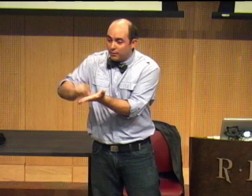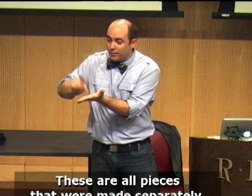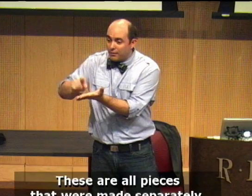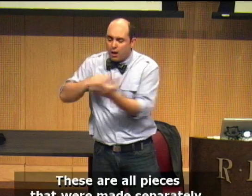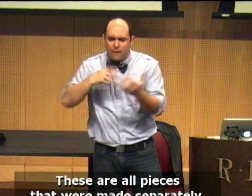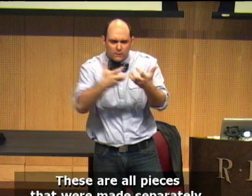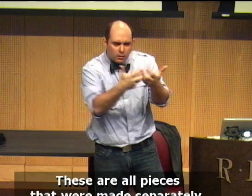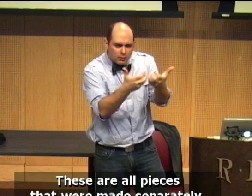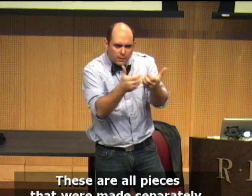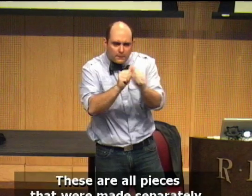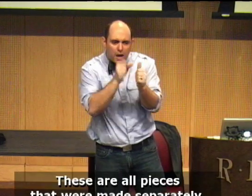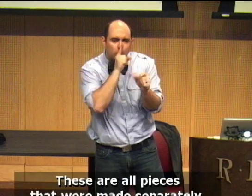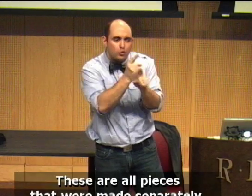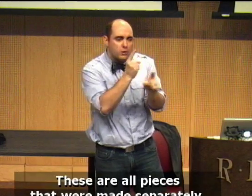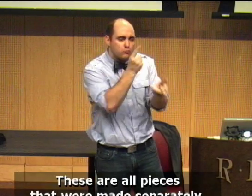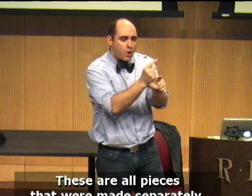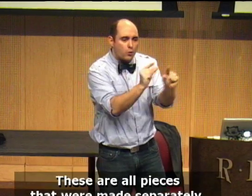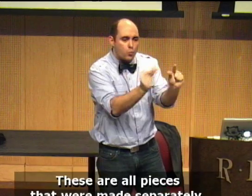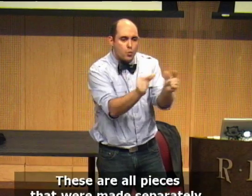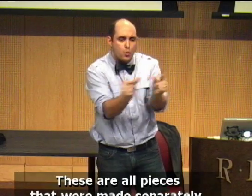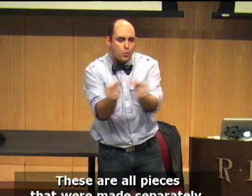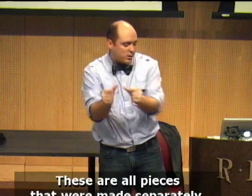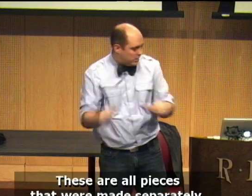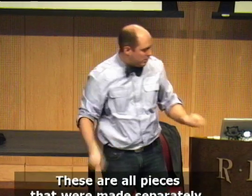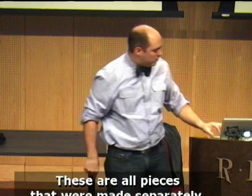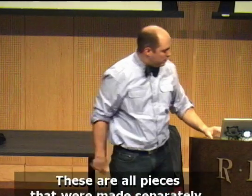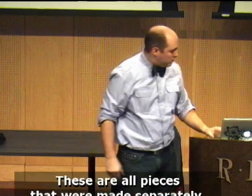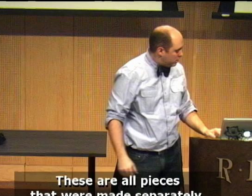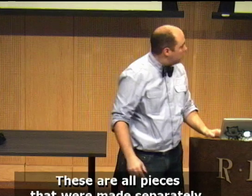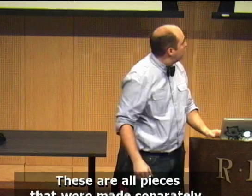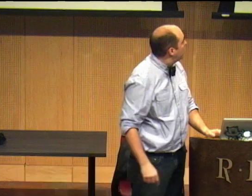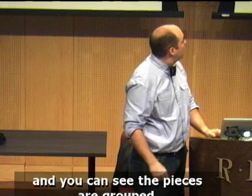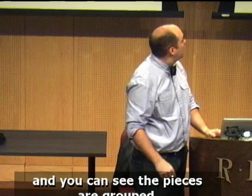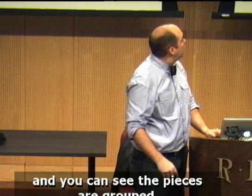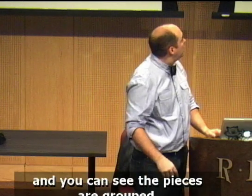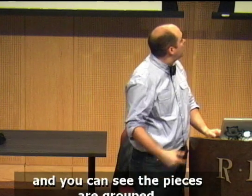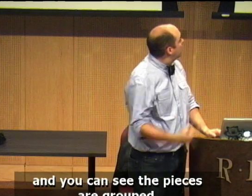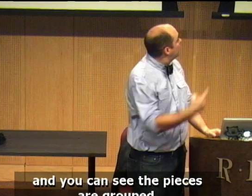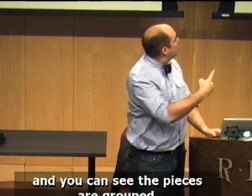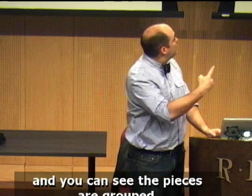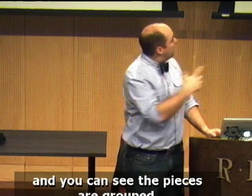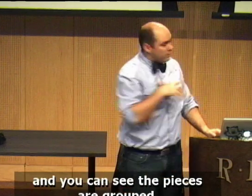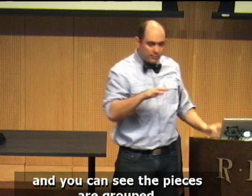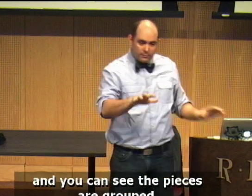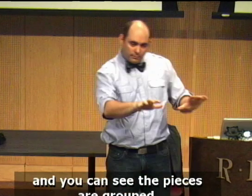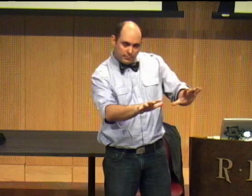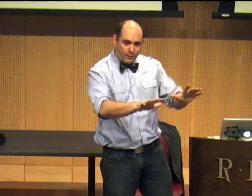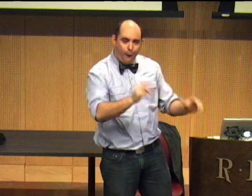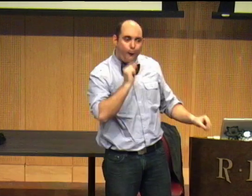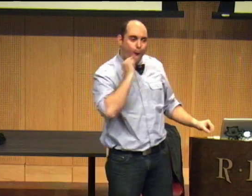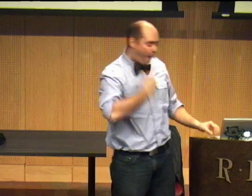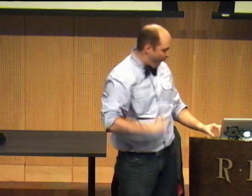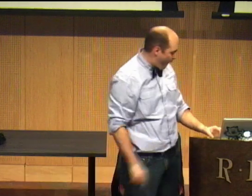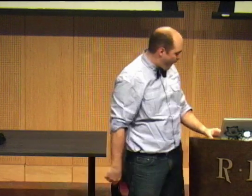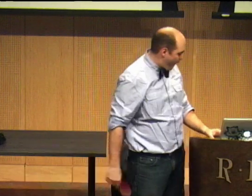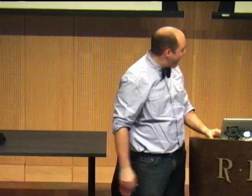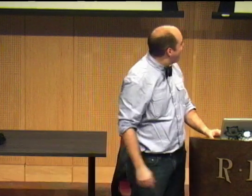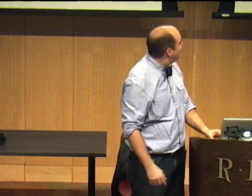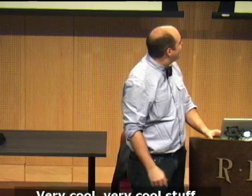These are all pieces that were made separately, and you can see the pieces are grouped. It's very